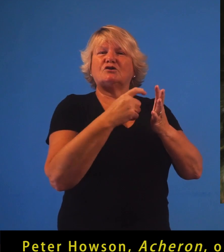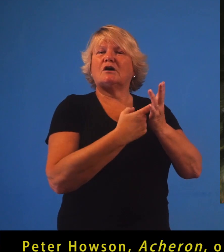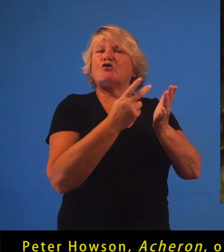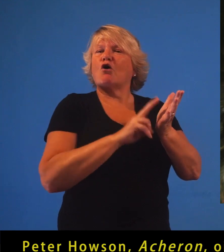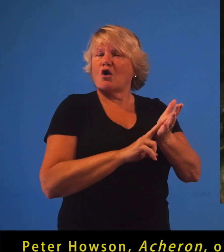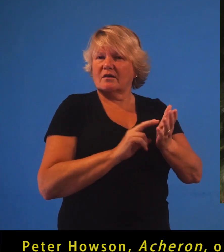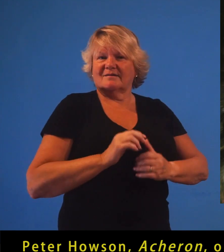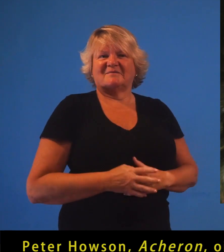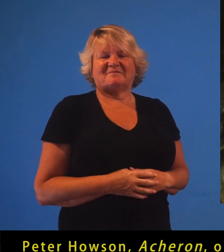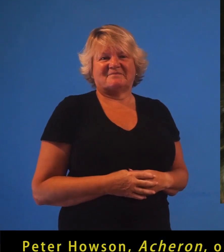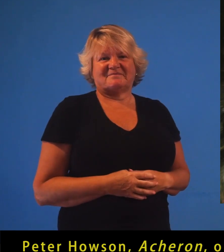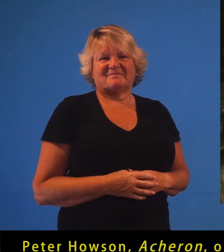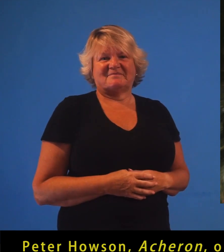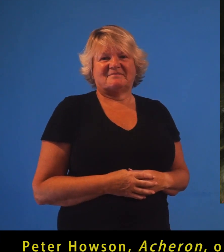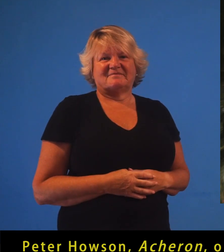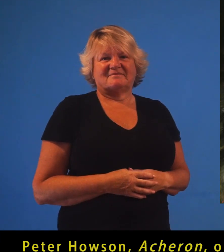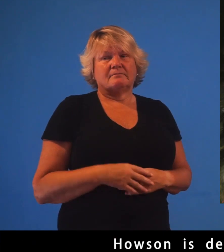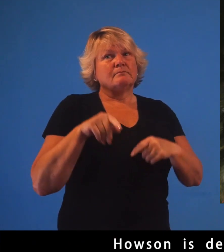Acheron.